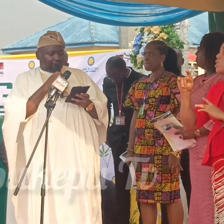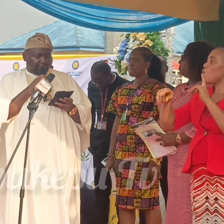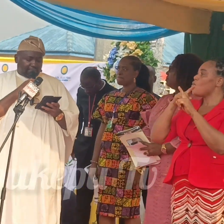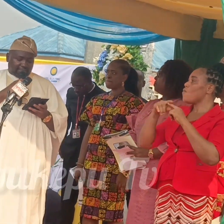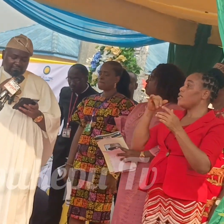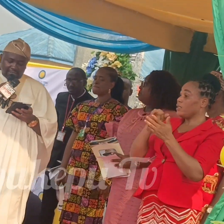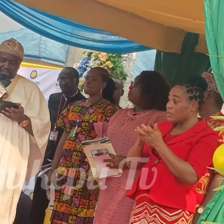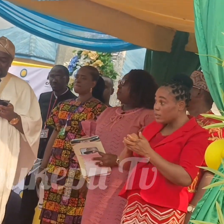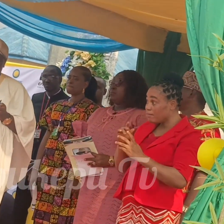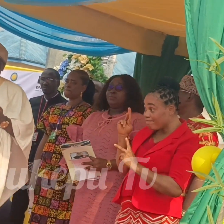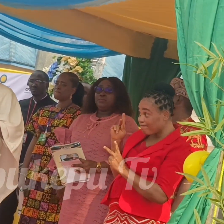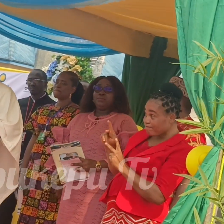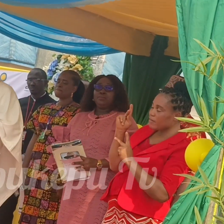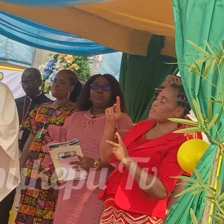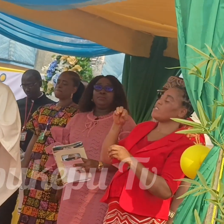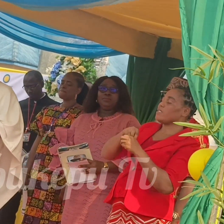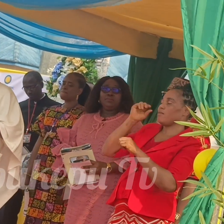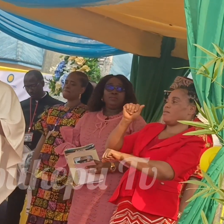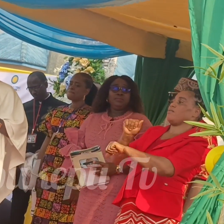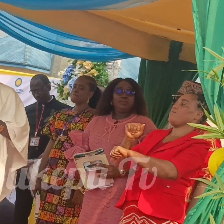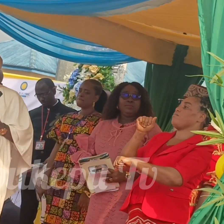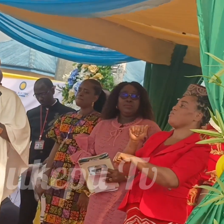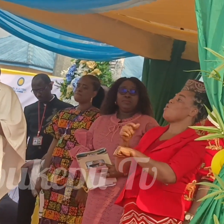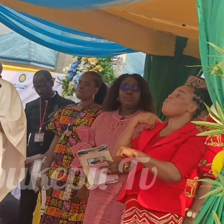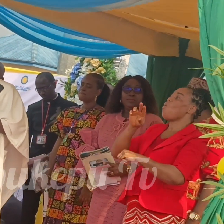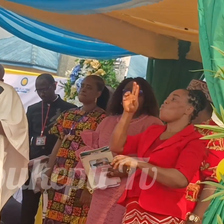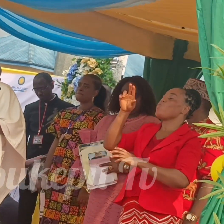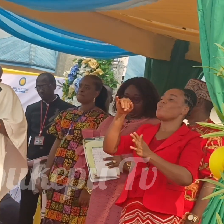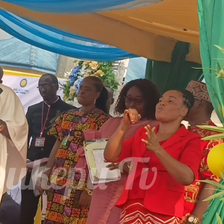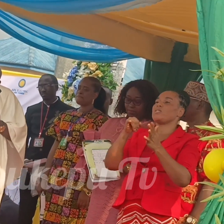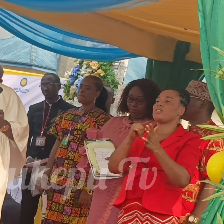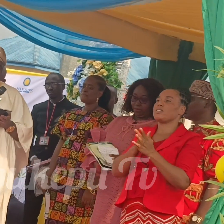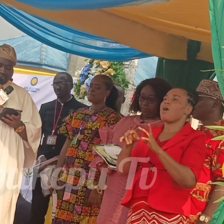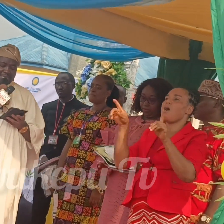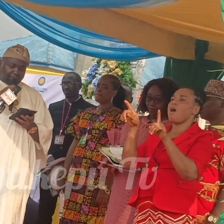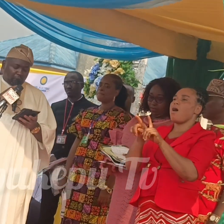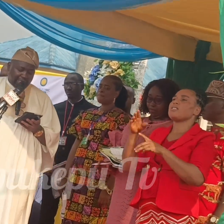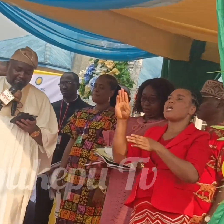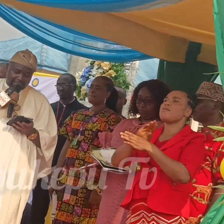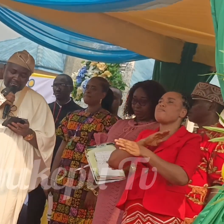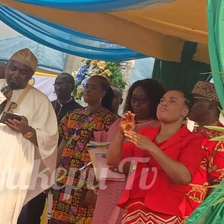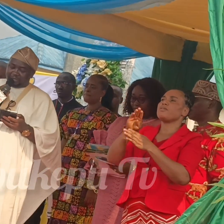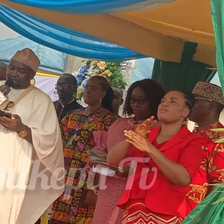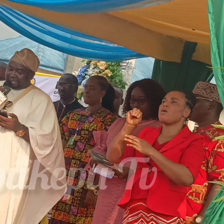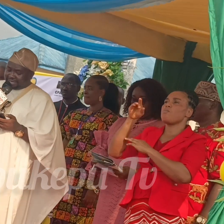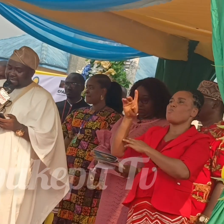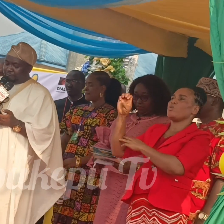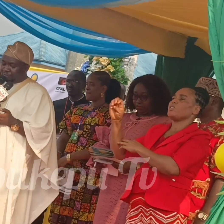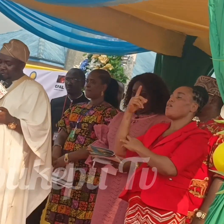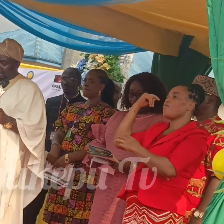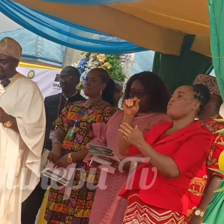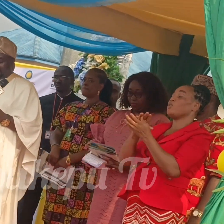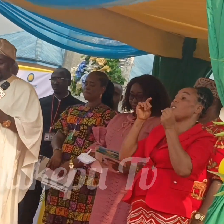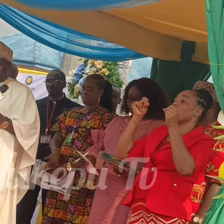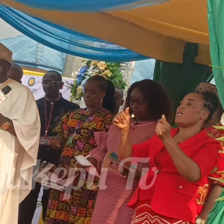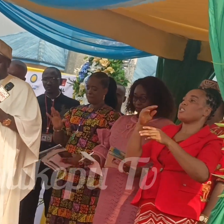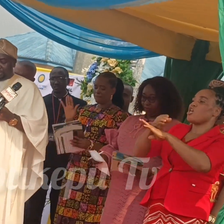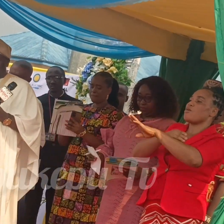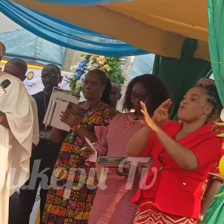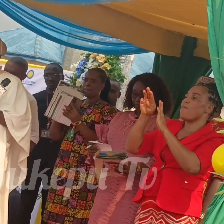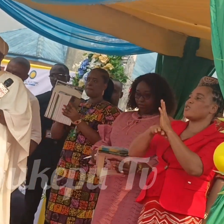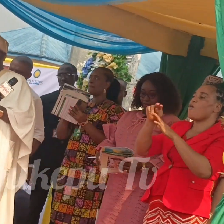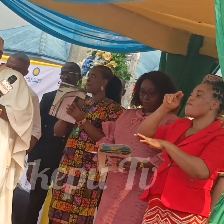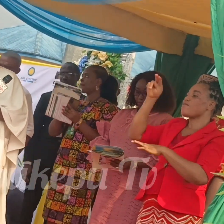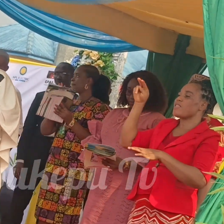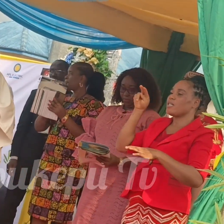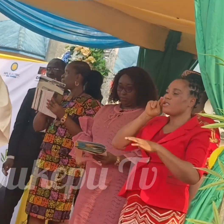it succeeds in its mission, we will use it as a business model for the radical improvement of the